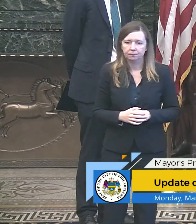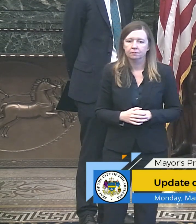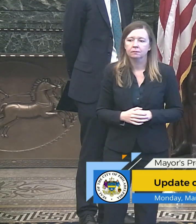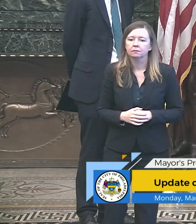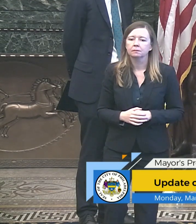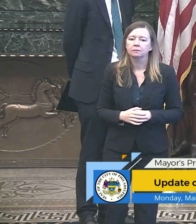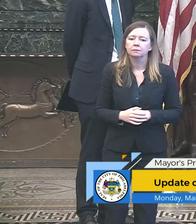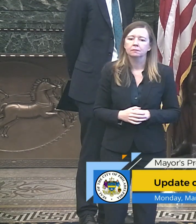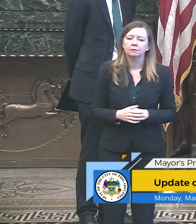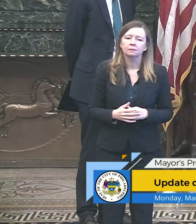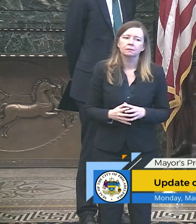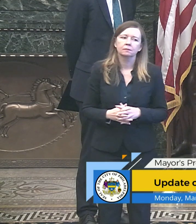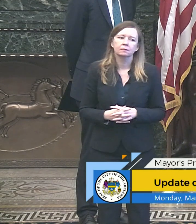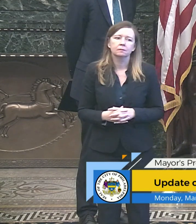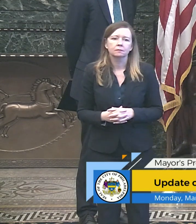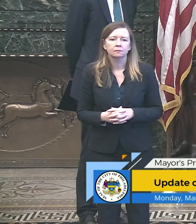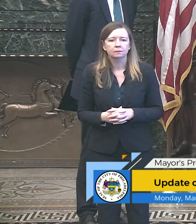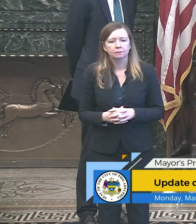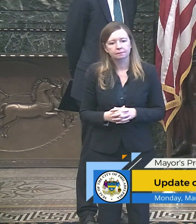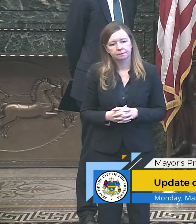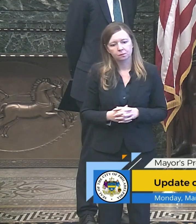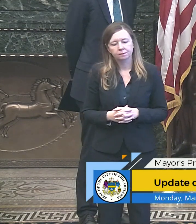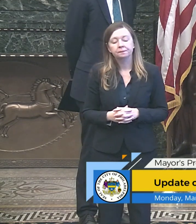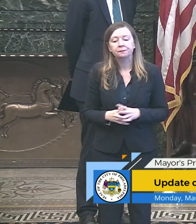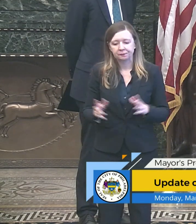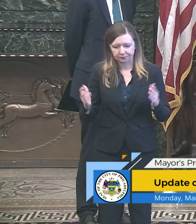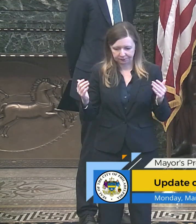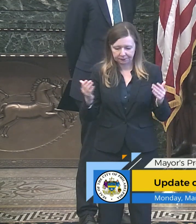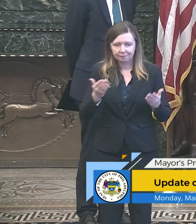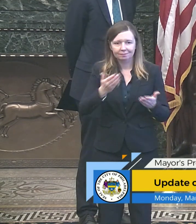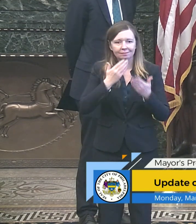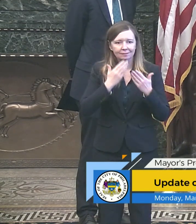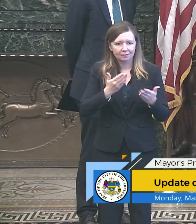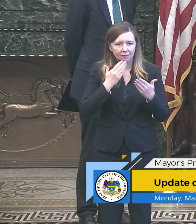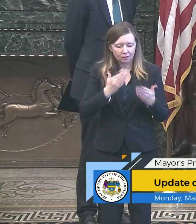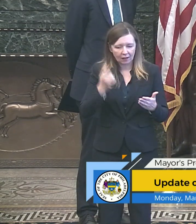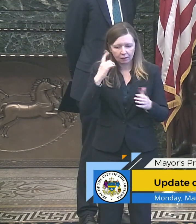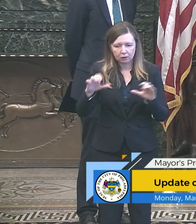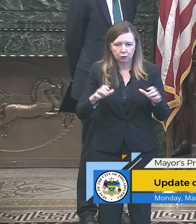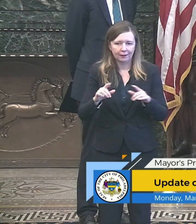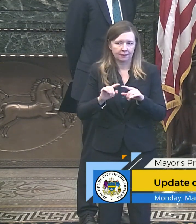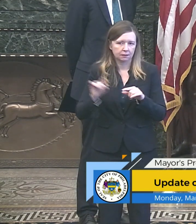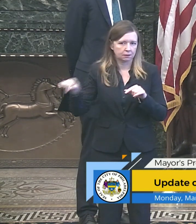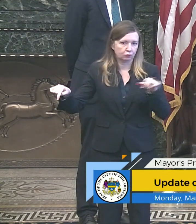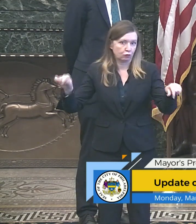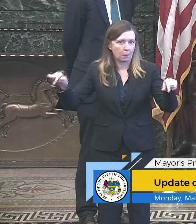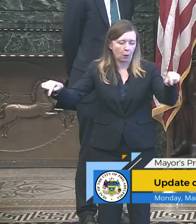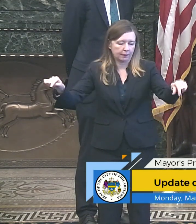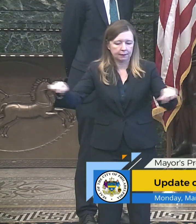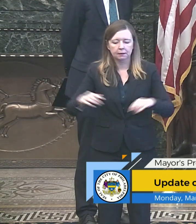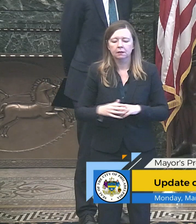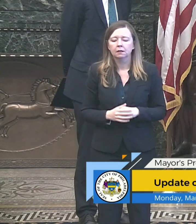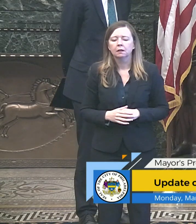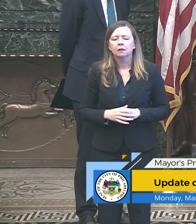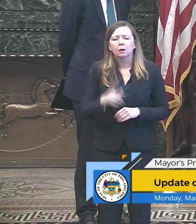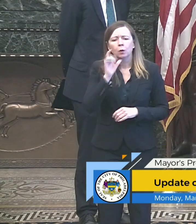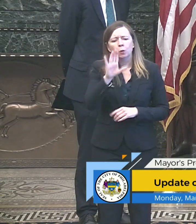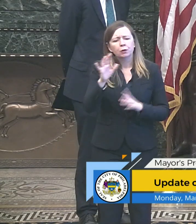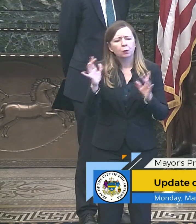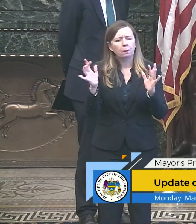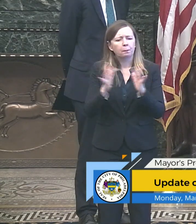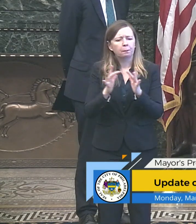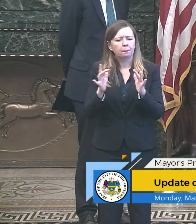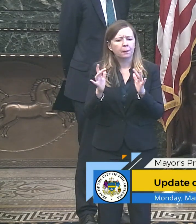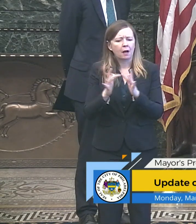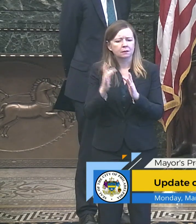I still muted? I'm sorry, go ahead. Okay, thank you for doing this remotely. Mr. Mayor, who are your point of contacts within the